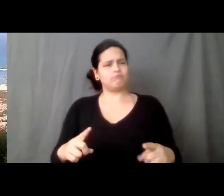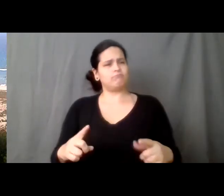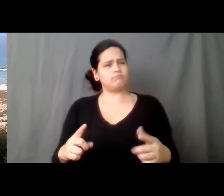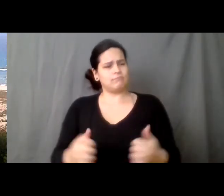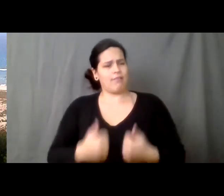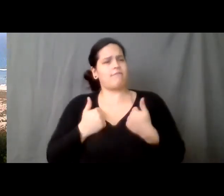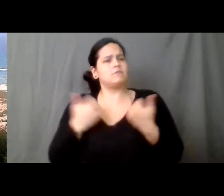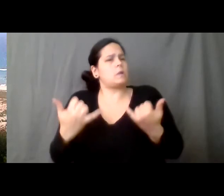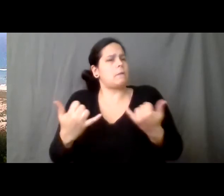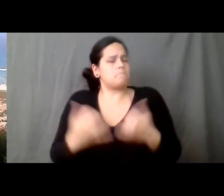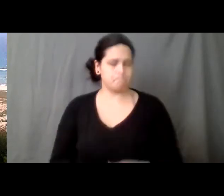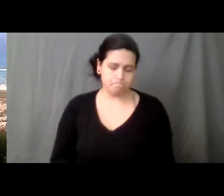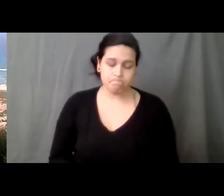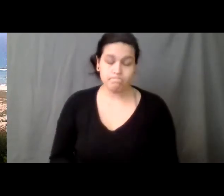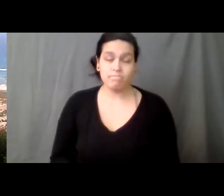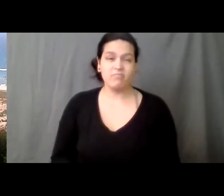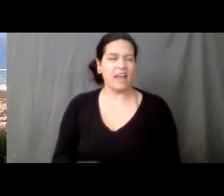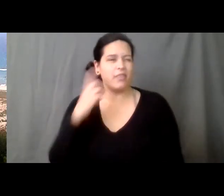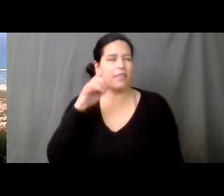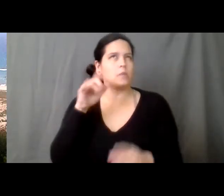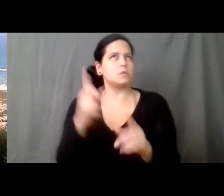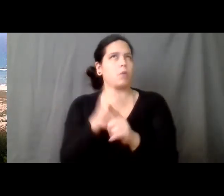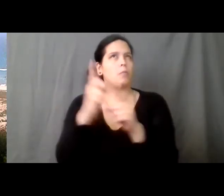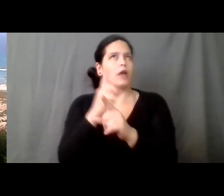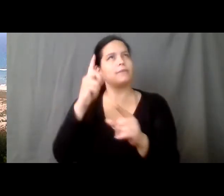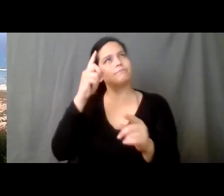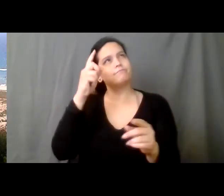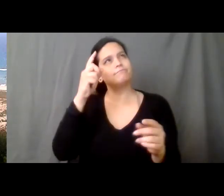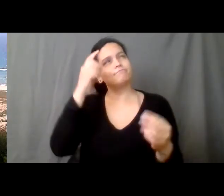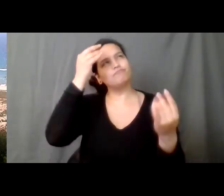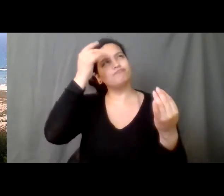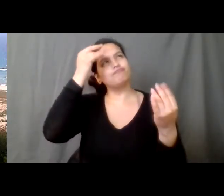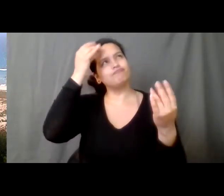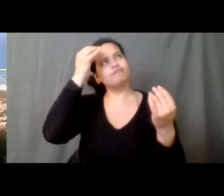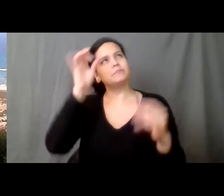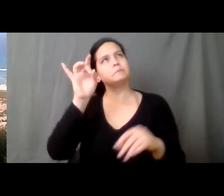about on Veterans Day today, that was such an important part of our culture.